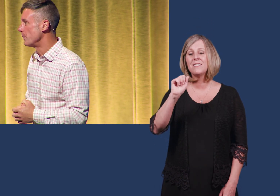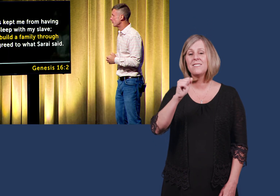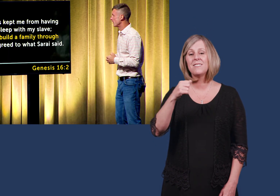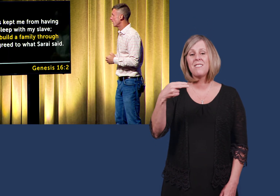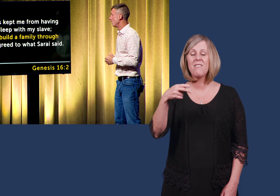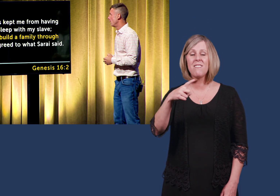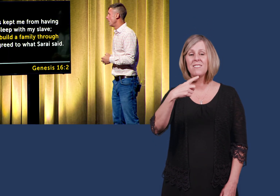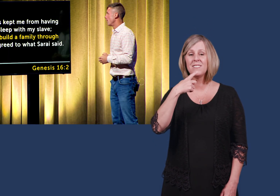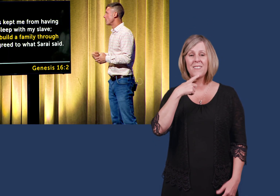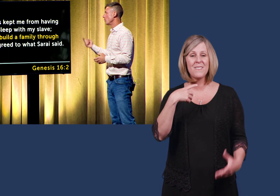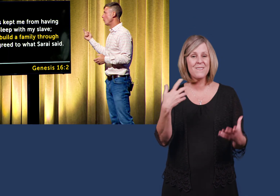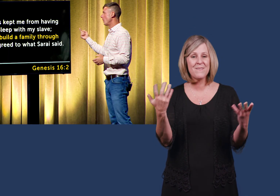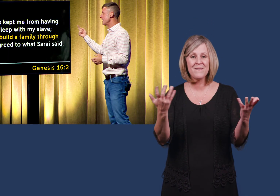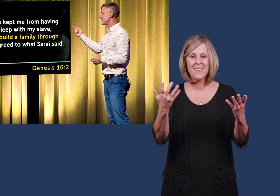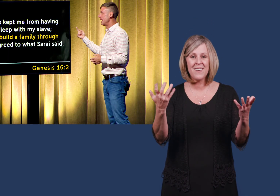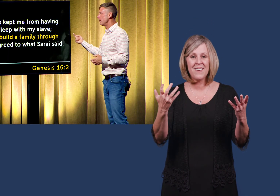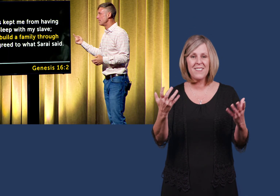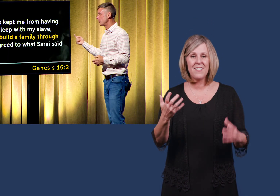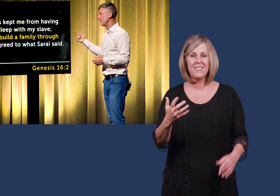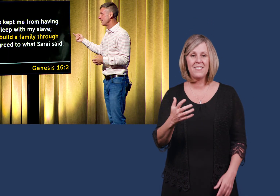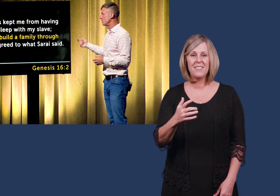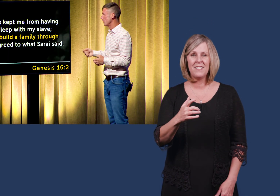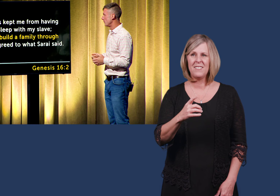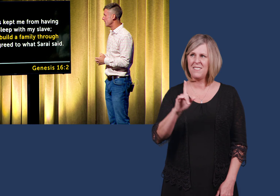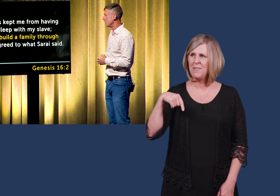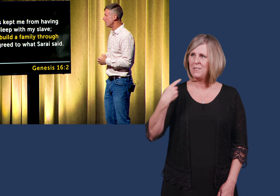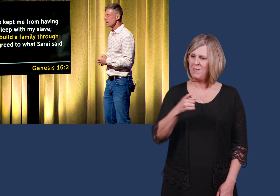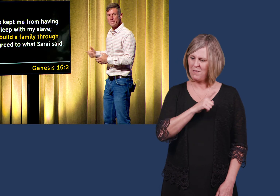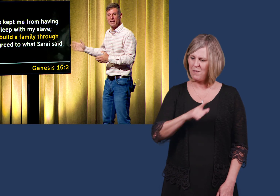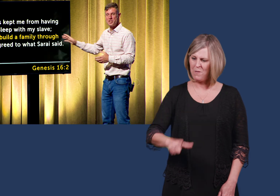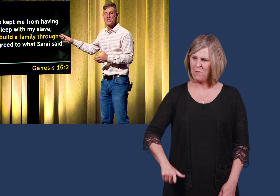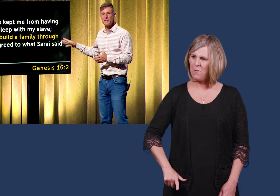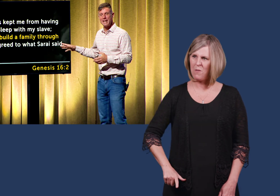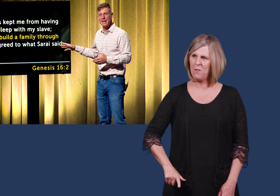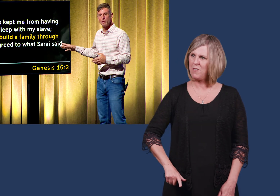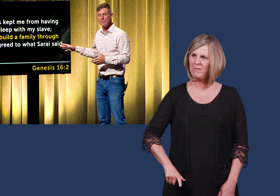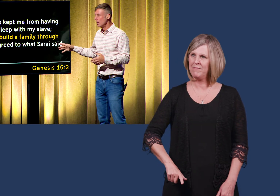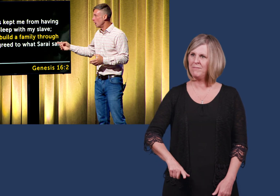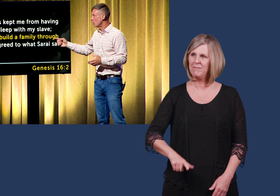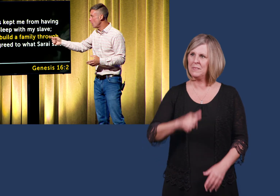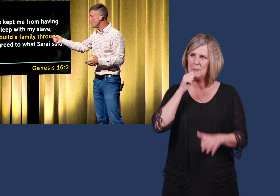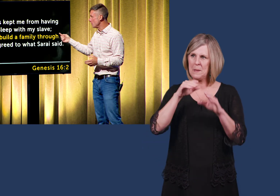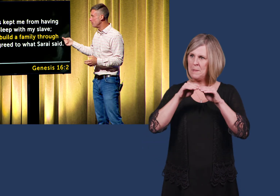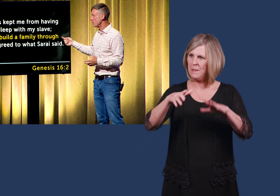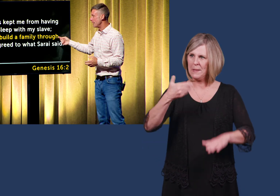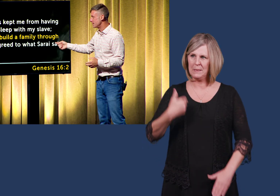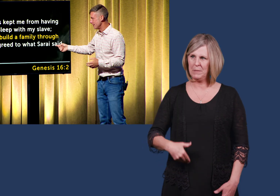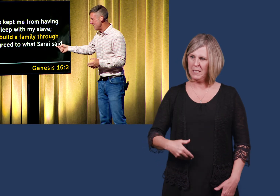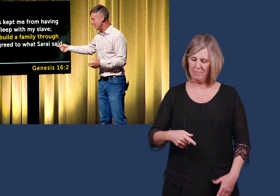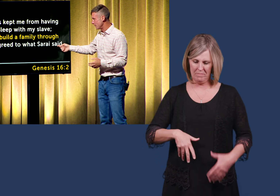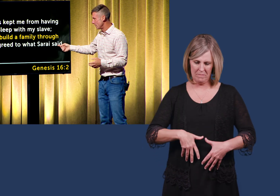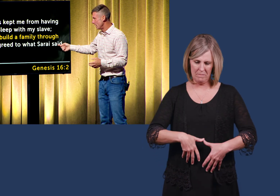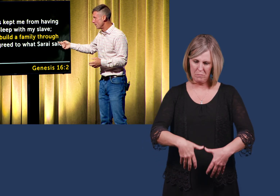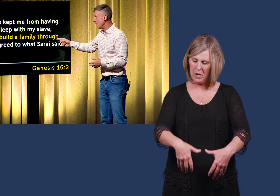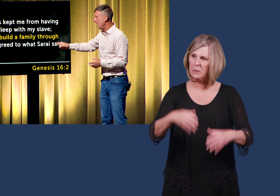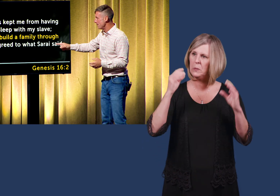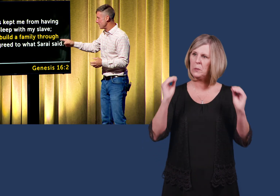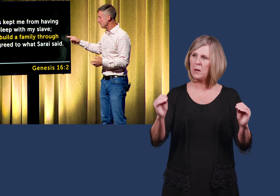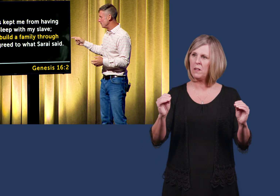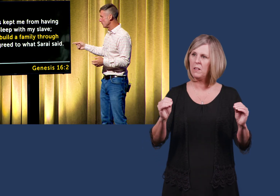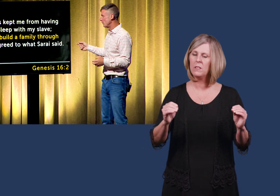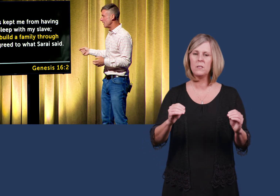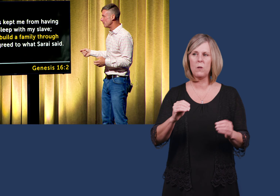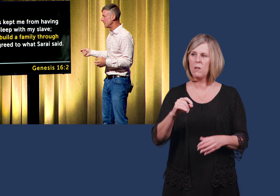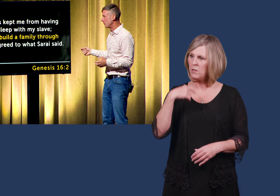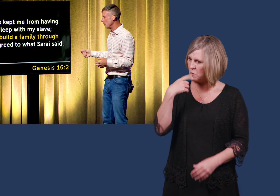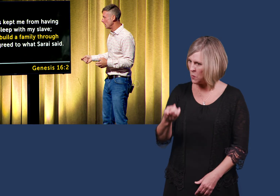16:2. "The Lord has kept me from having children." So now she says to Abram, "Go sleep with my slave. Perhaps I